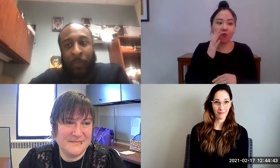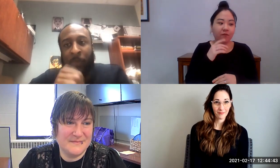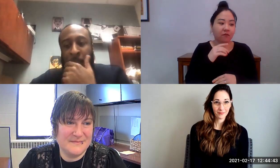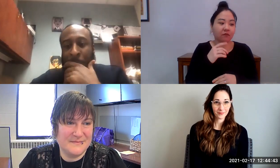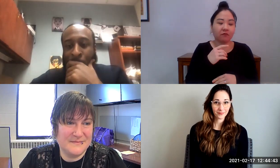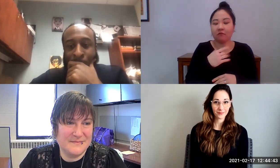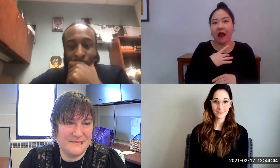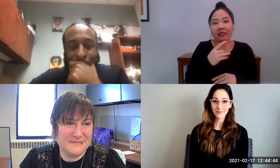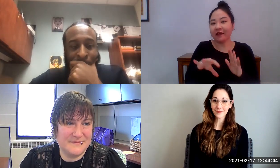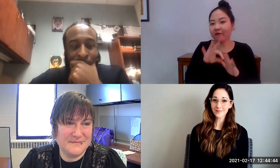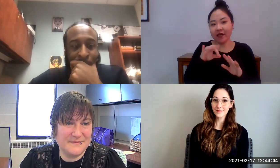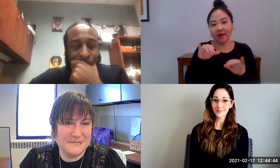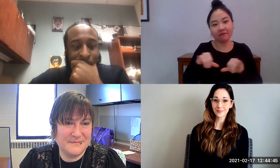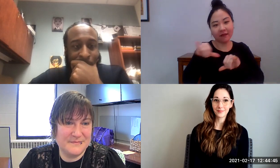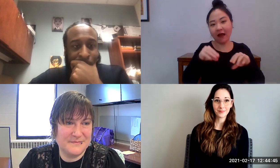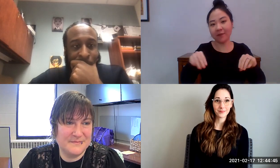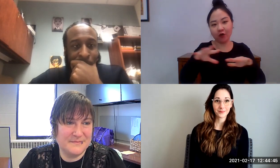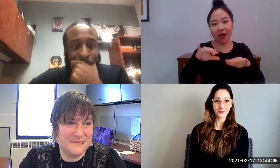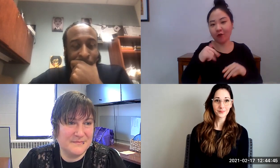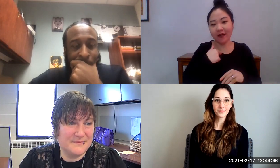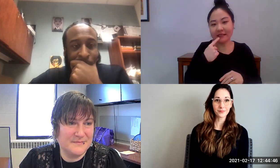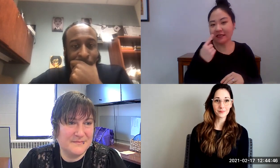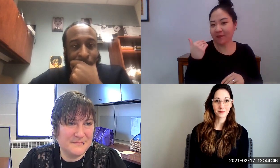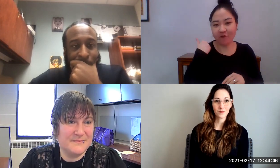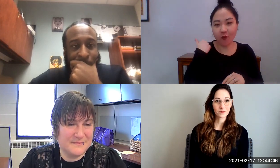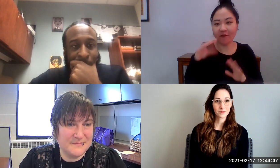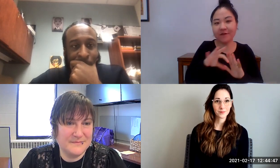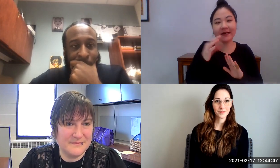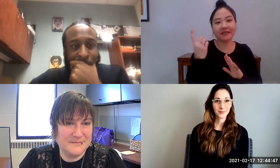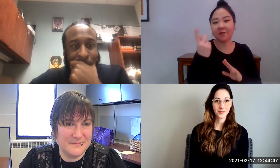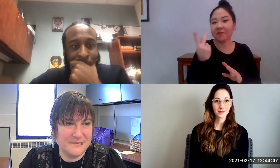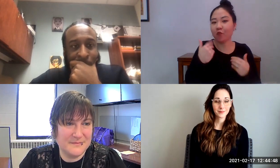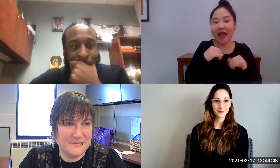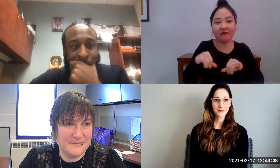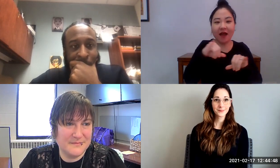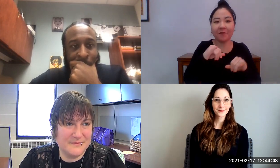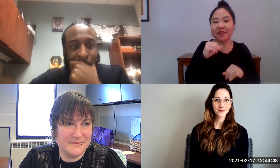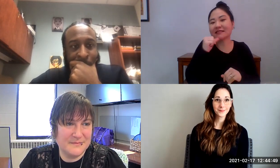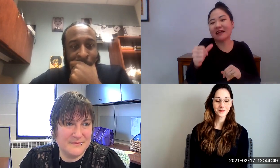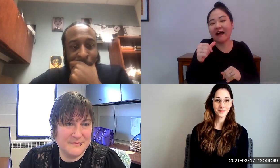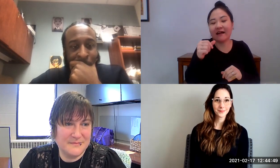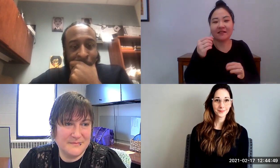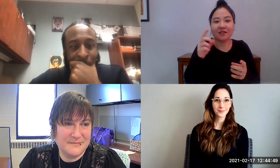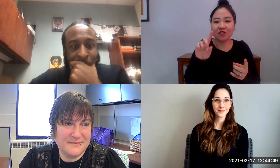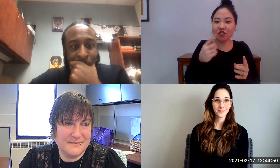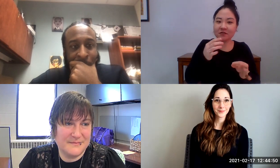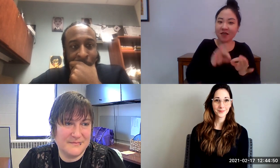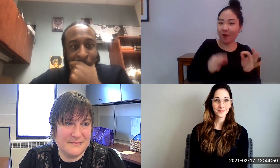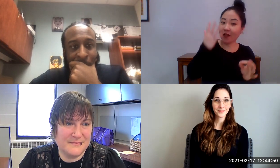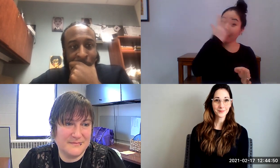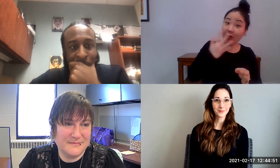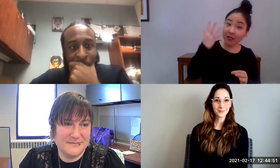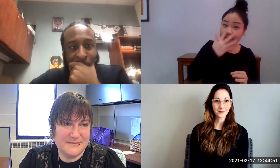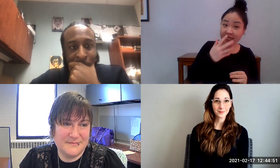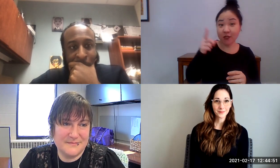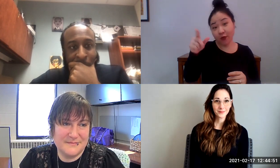I like finding common ground, like I said before, finding something we have in common that's not just